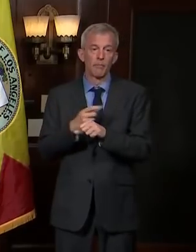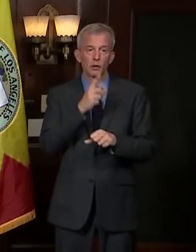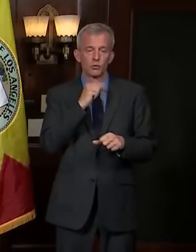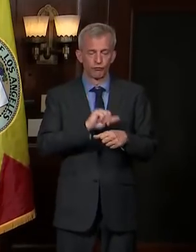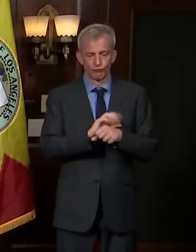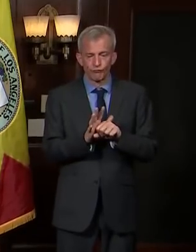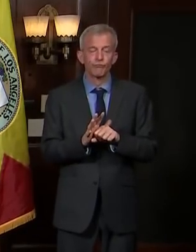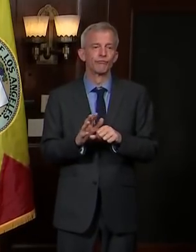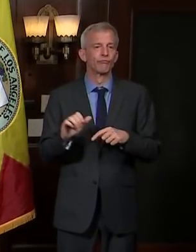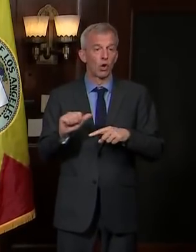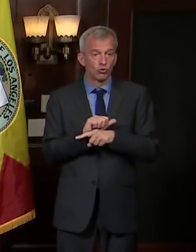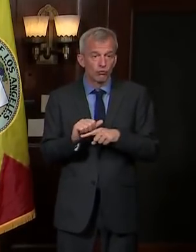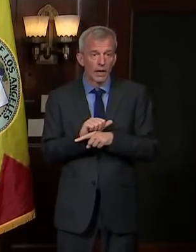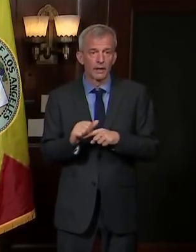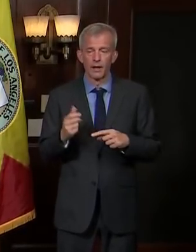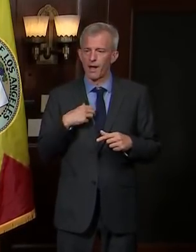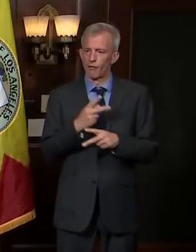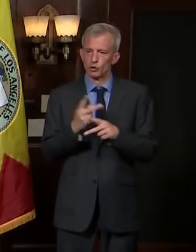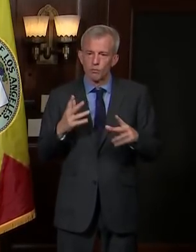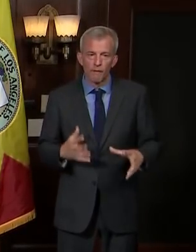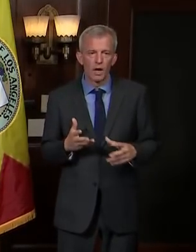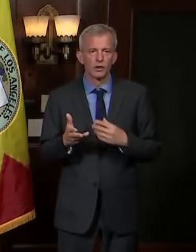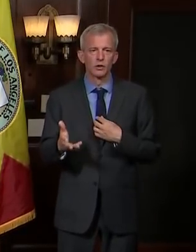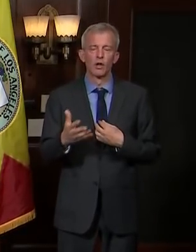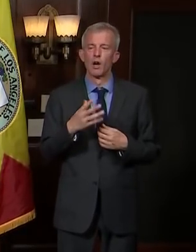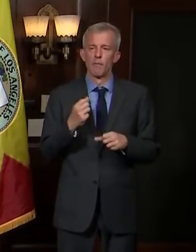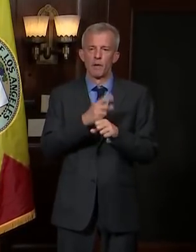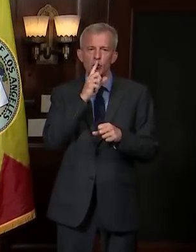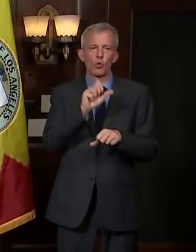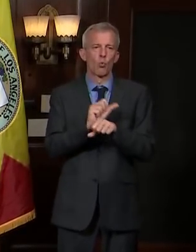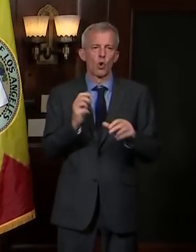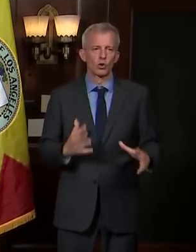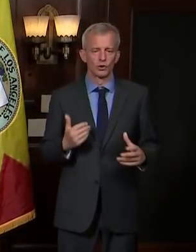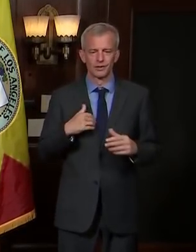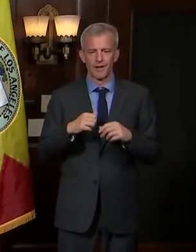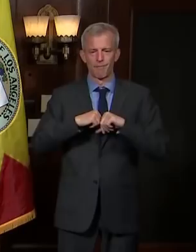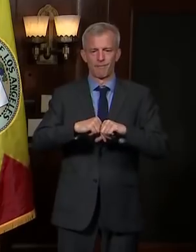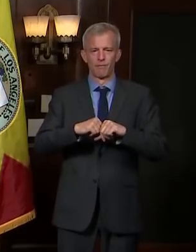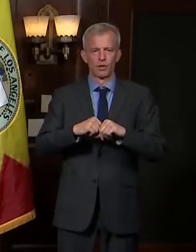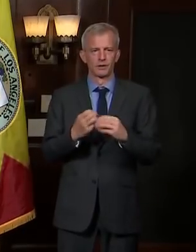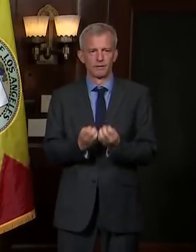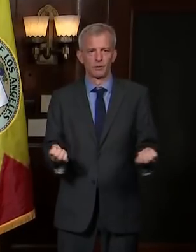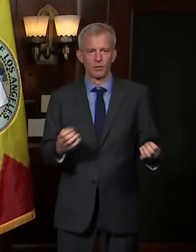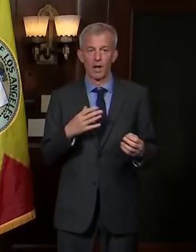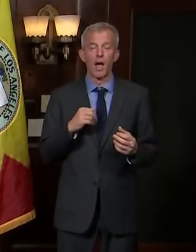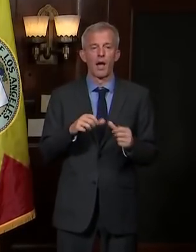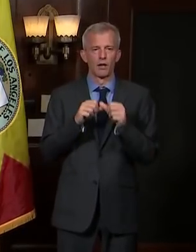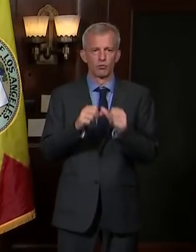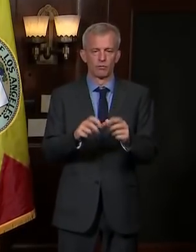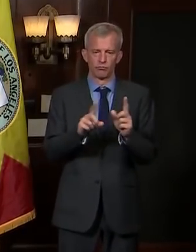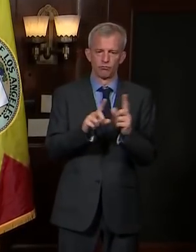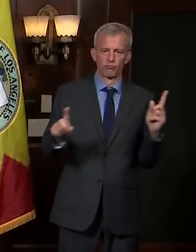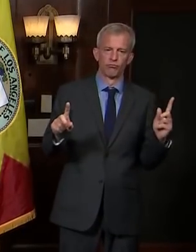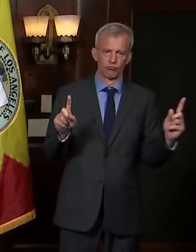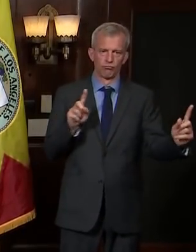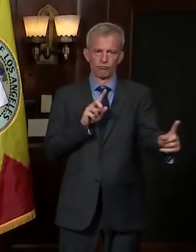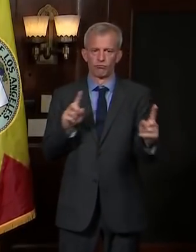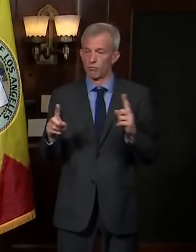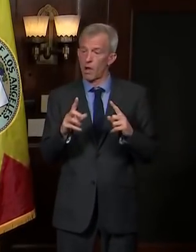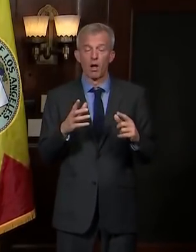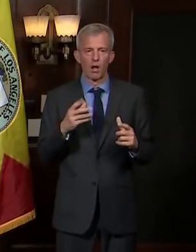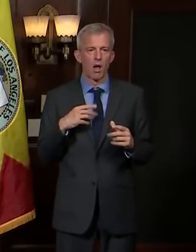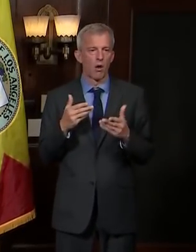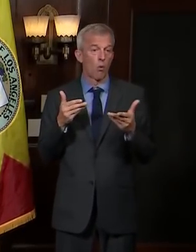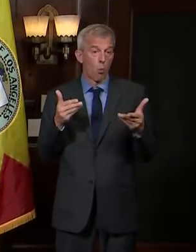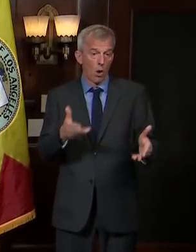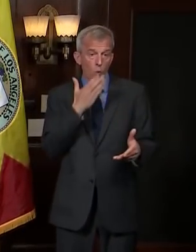they have somebody who's a supervisor on that, and that they have PPE and are maintaining the proper distances. So it went very well today.